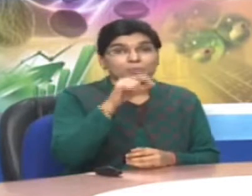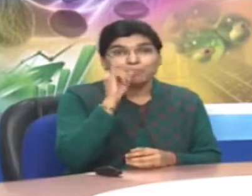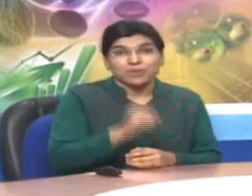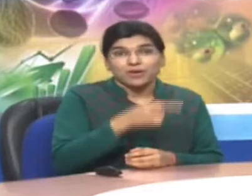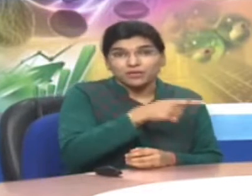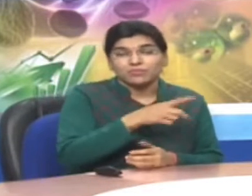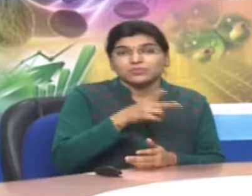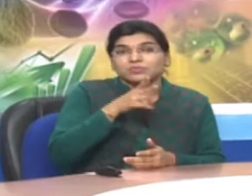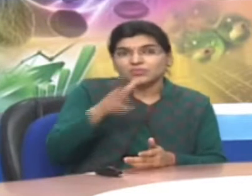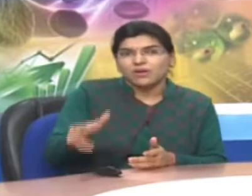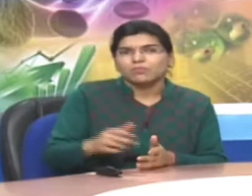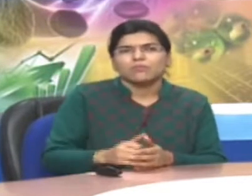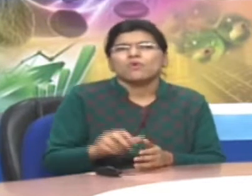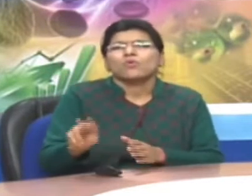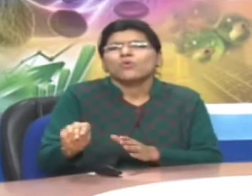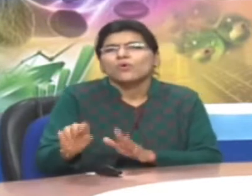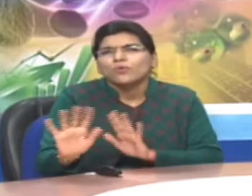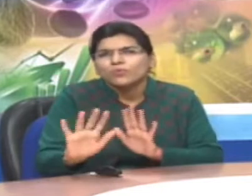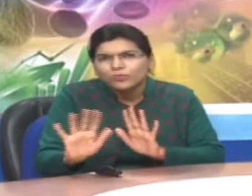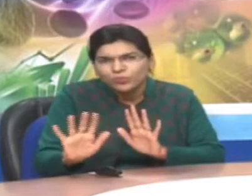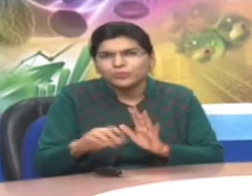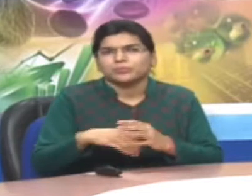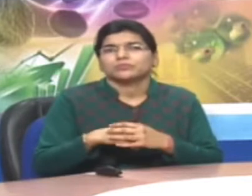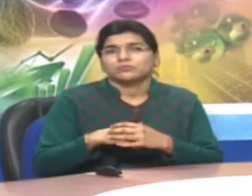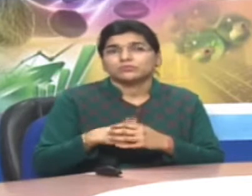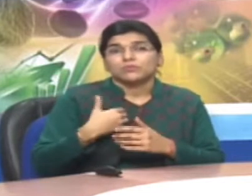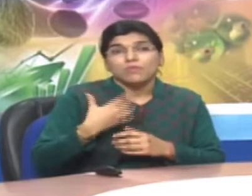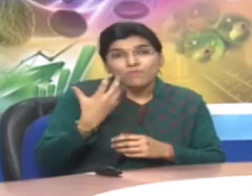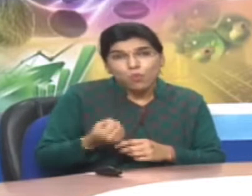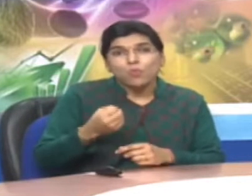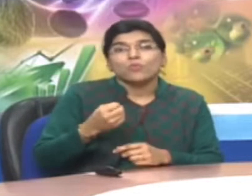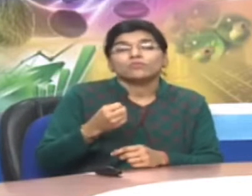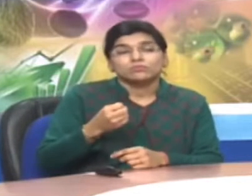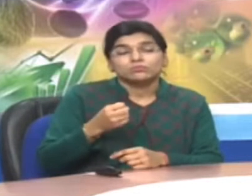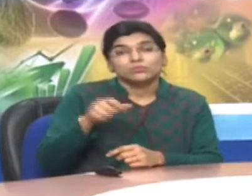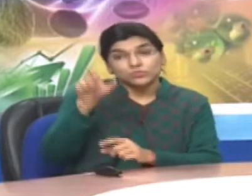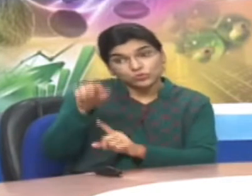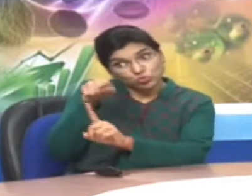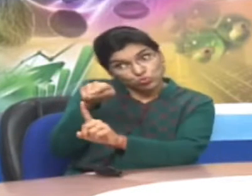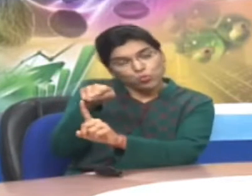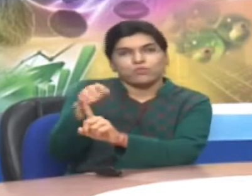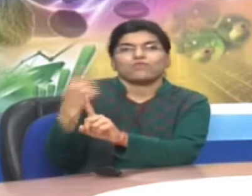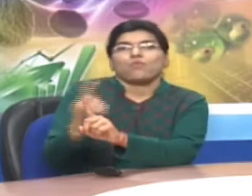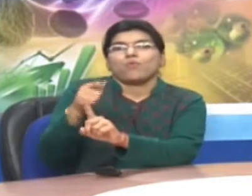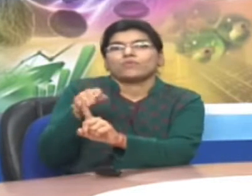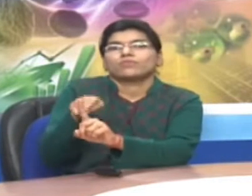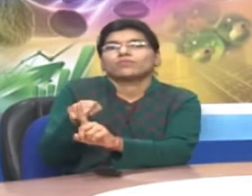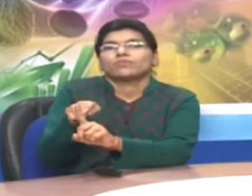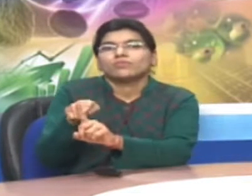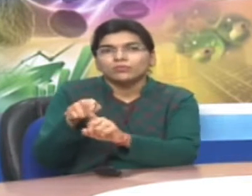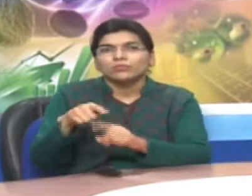Intruder says, "No, well, that goes for you too.